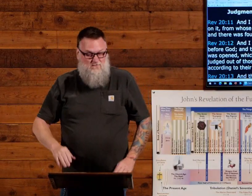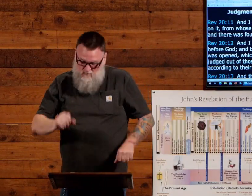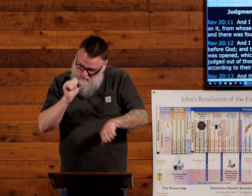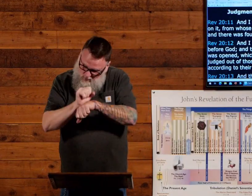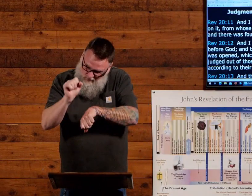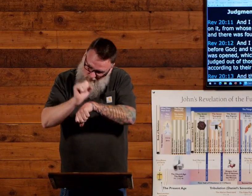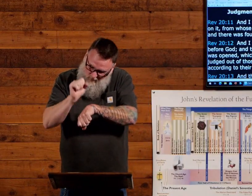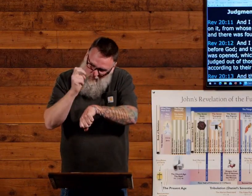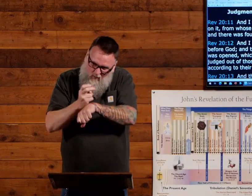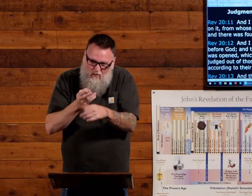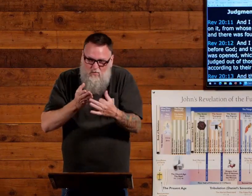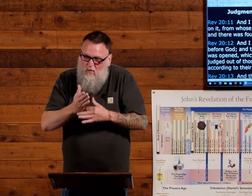you need to be taking